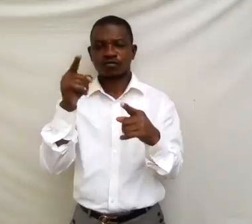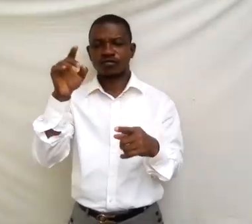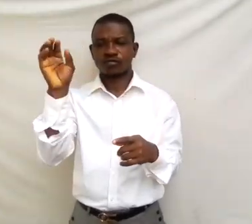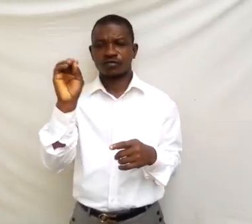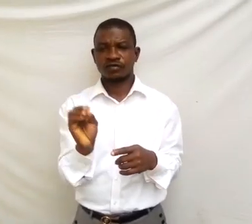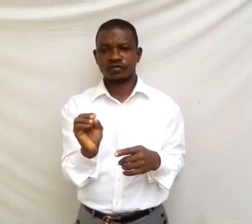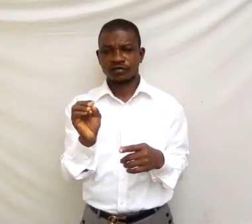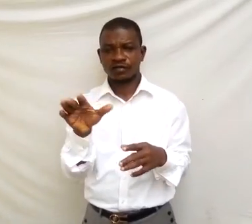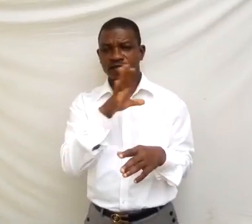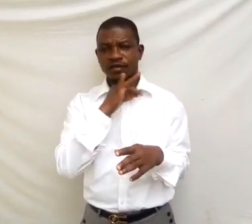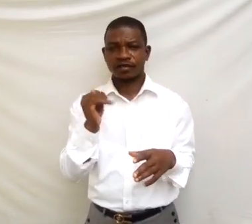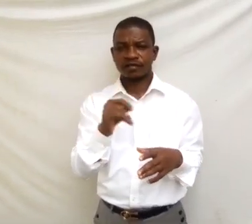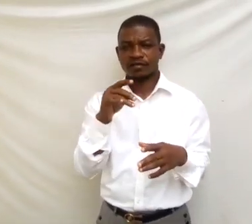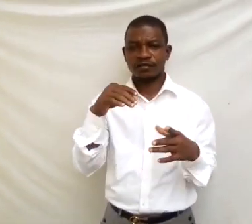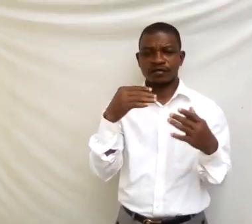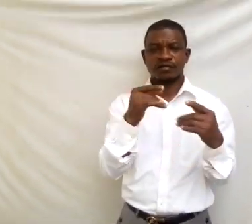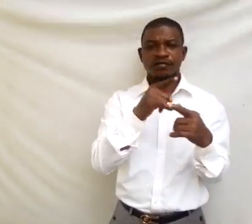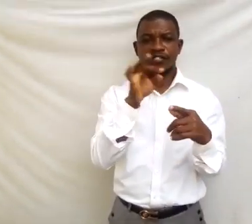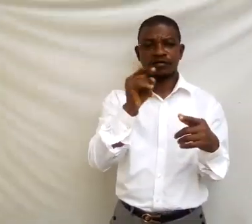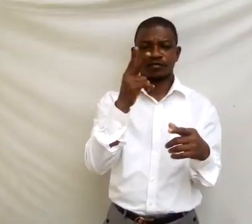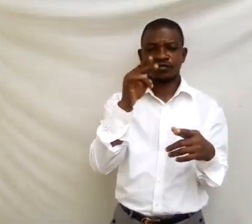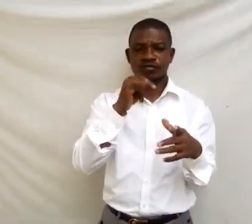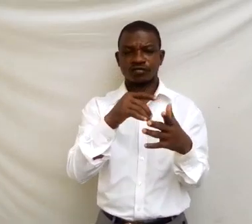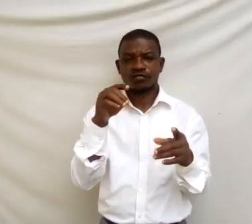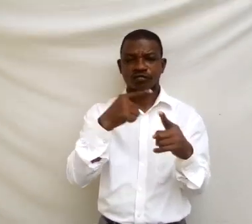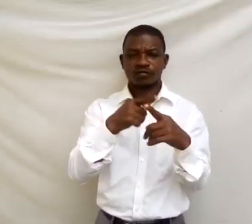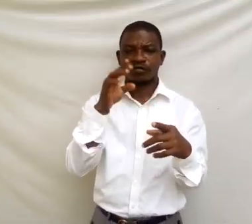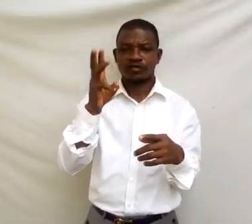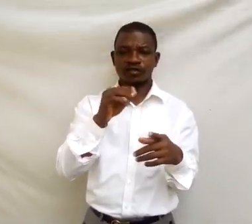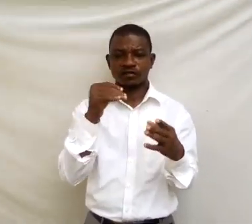And minus 2 plus 6 is equal to 4.